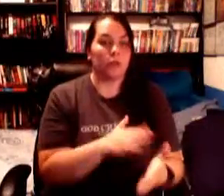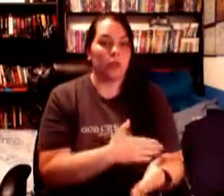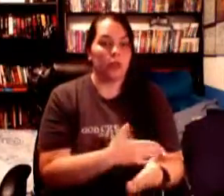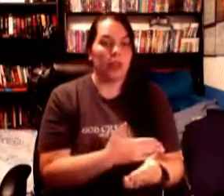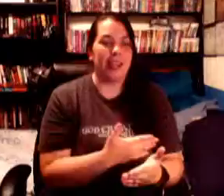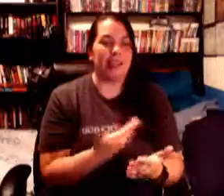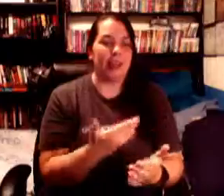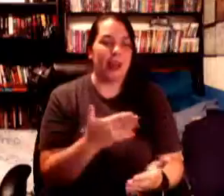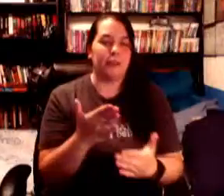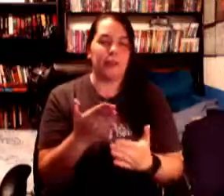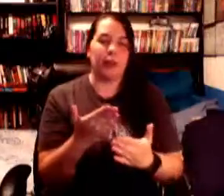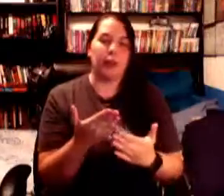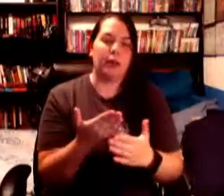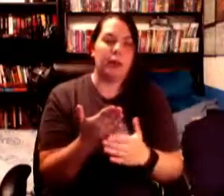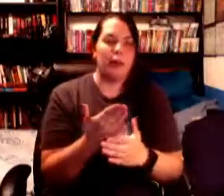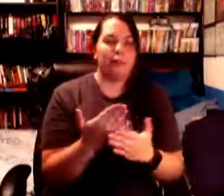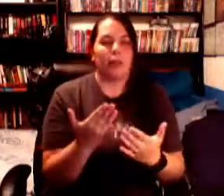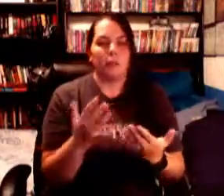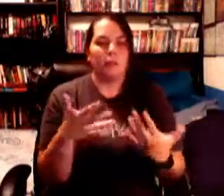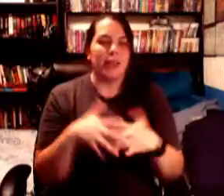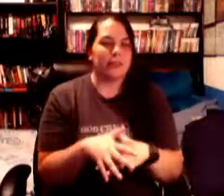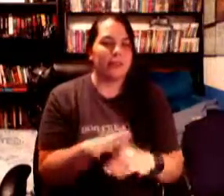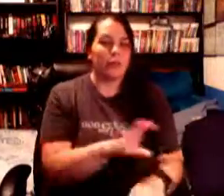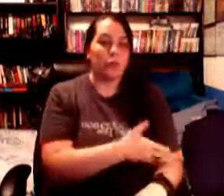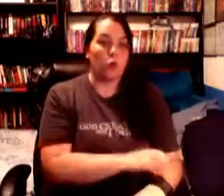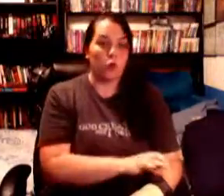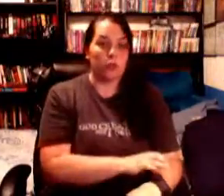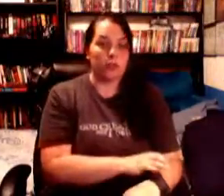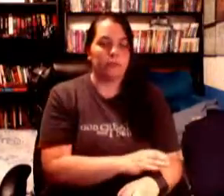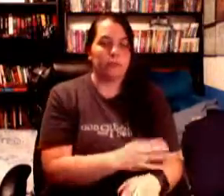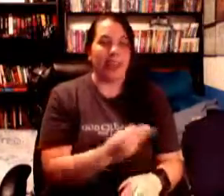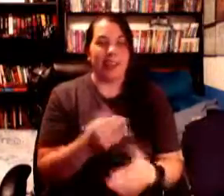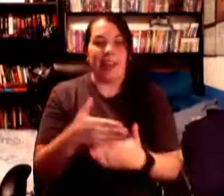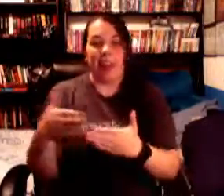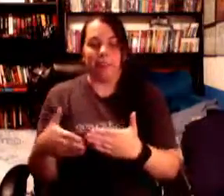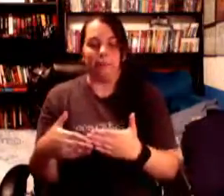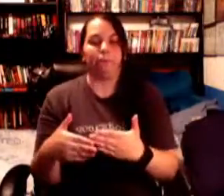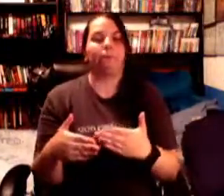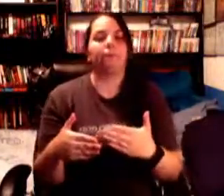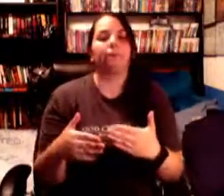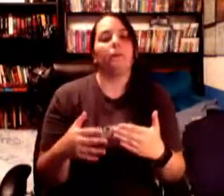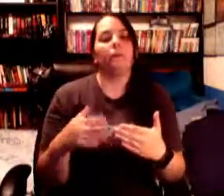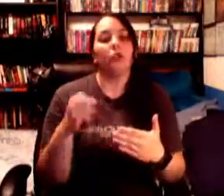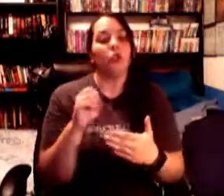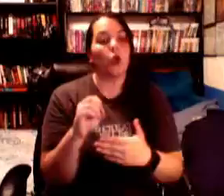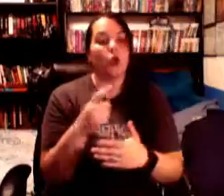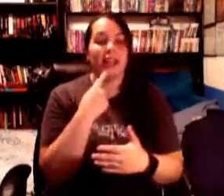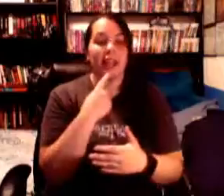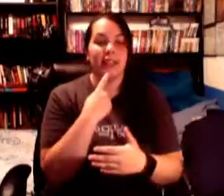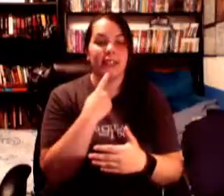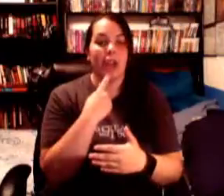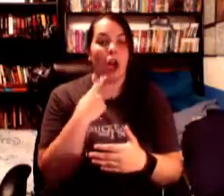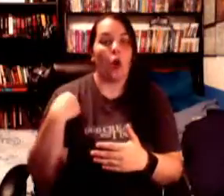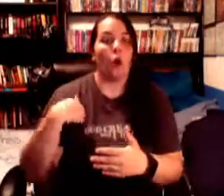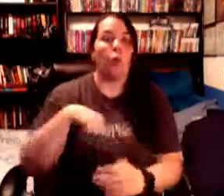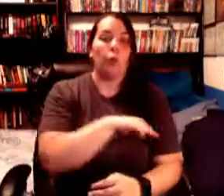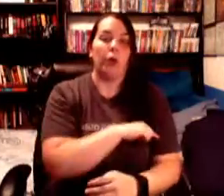song is kind of like a mix of the chorus and the ending. So it says,